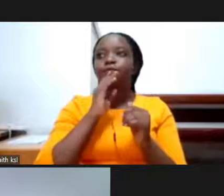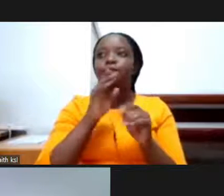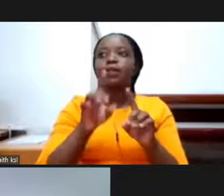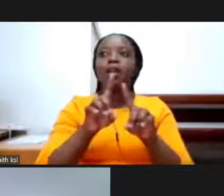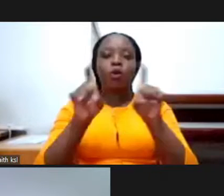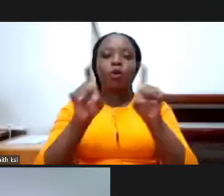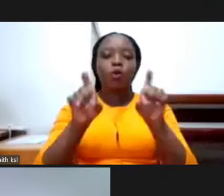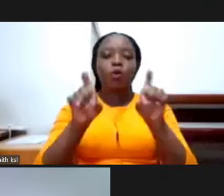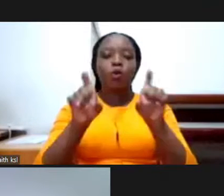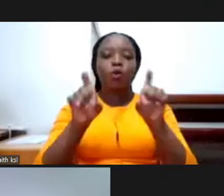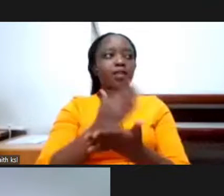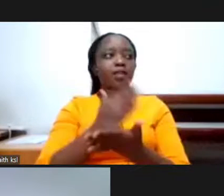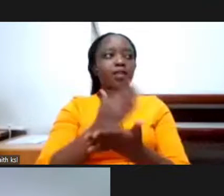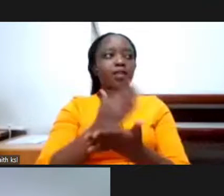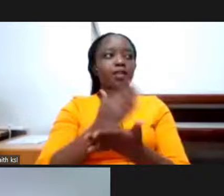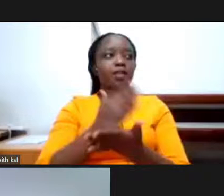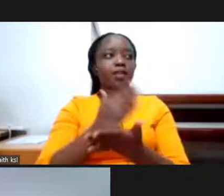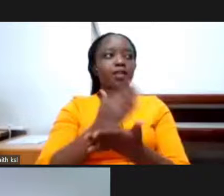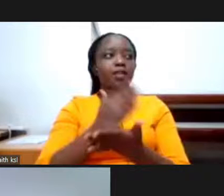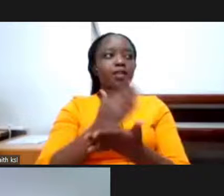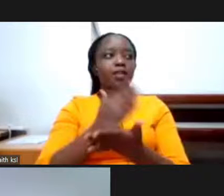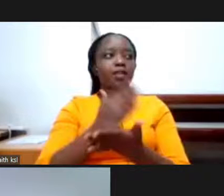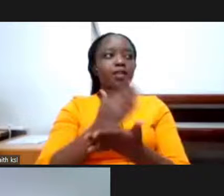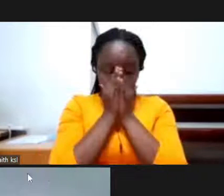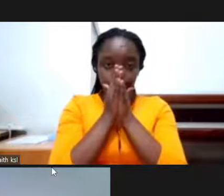be room to claim them?